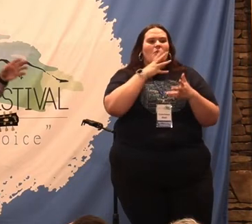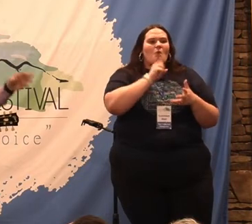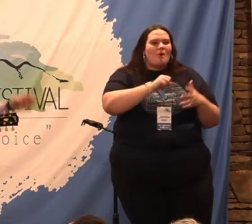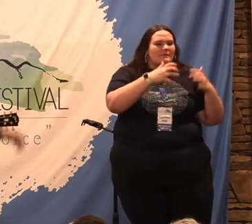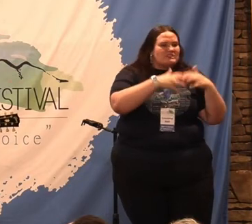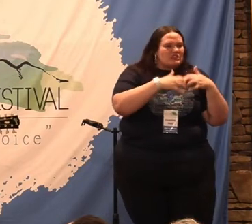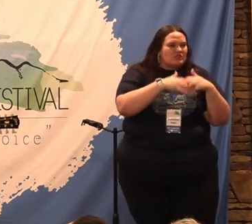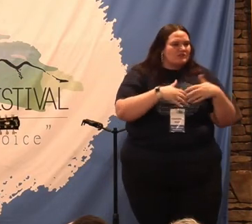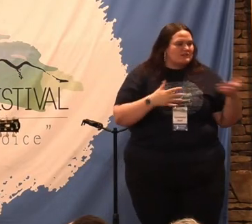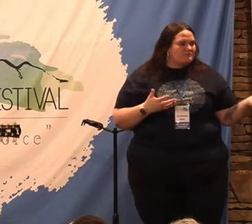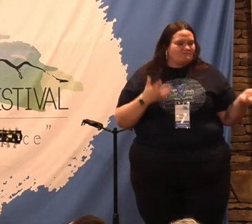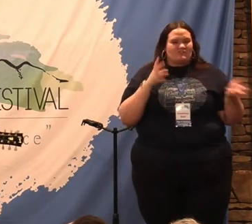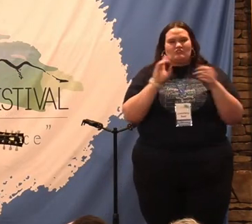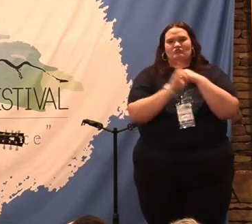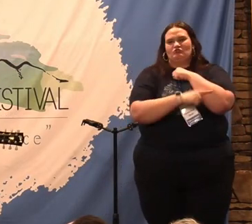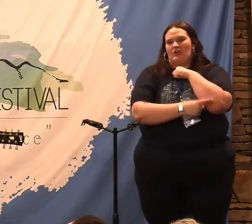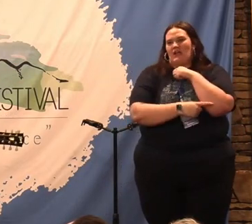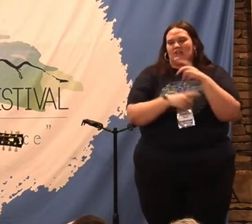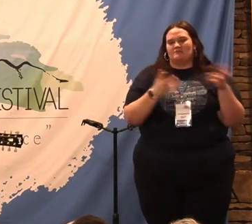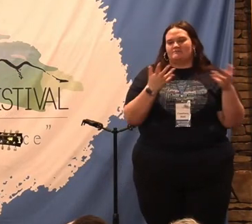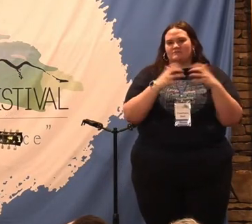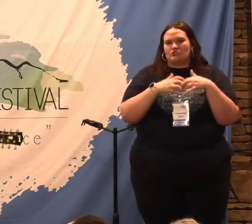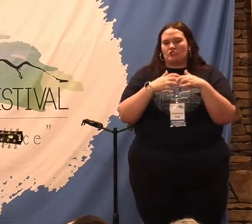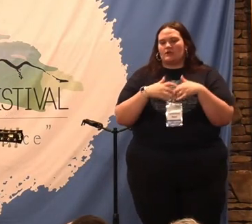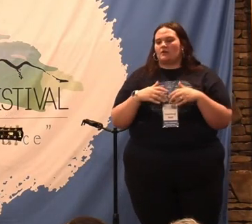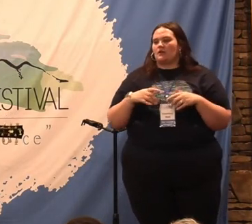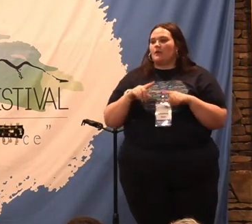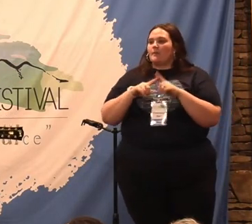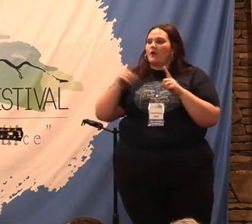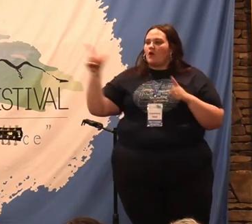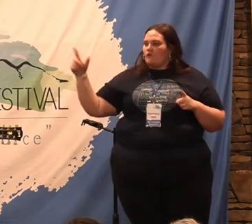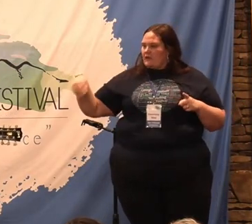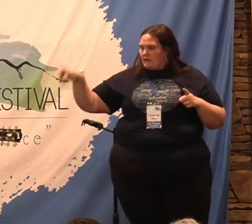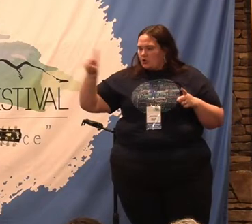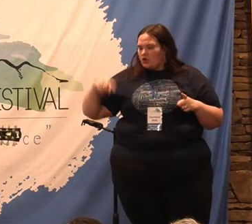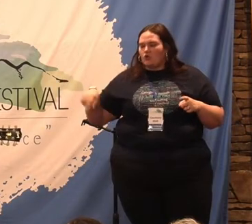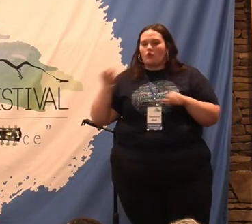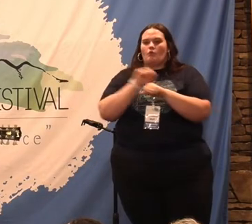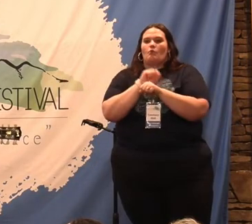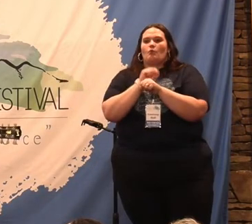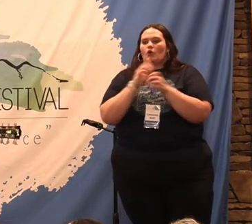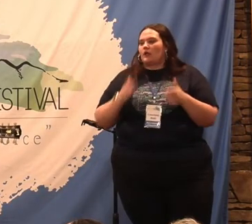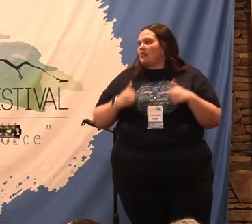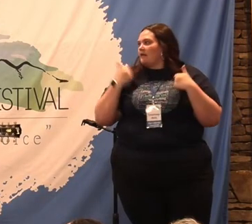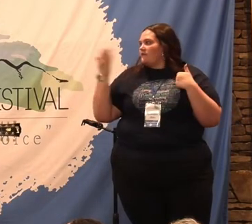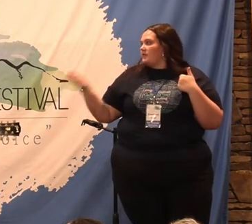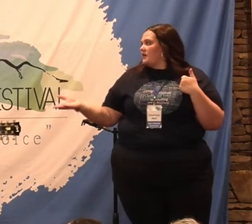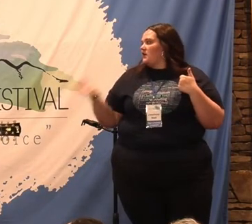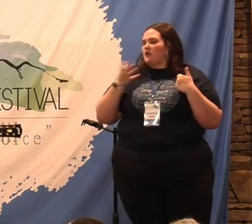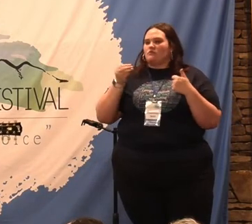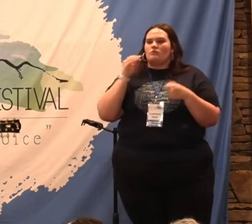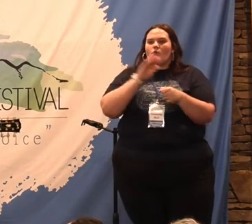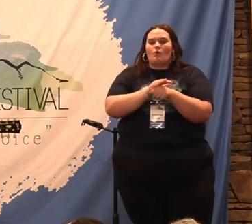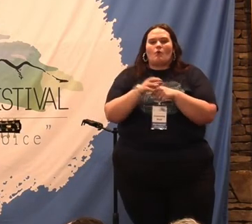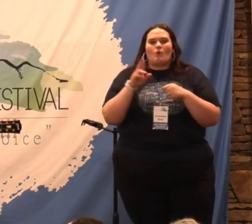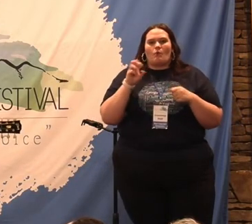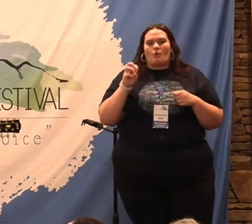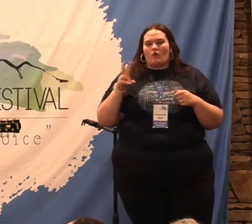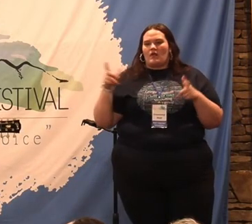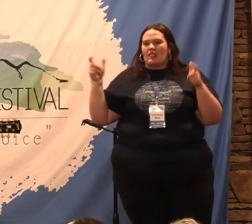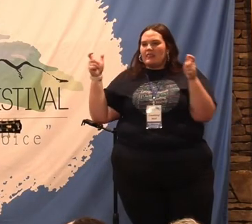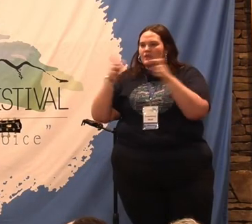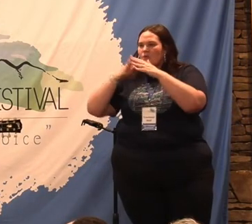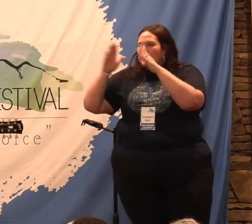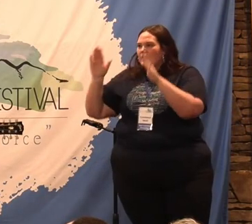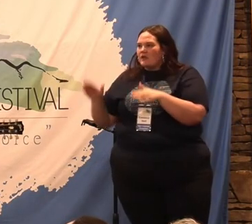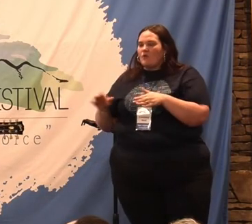just junk machinery. But on this side over here was where the workers lived. And it was a whole row of little shacks that were one